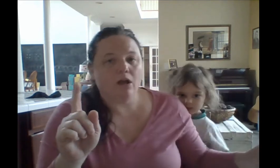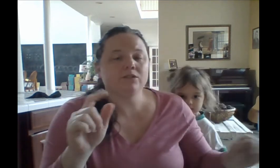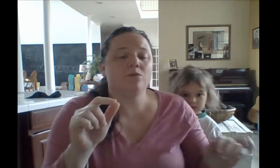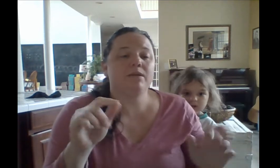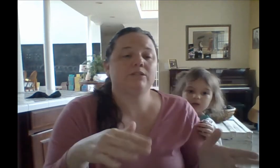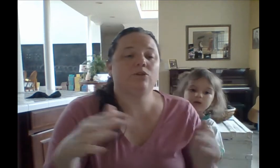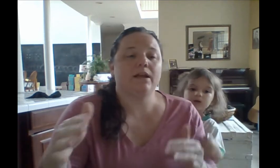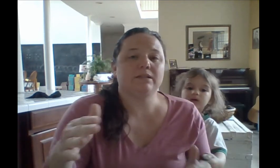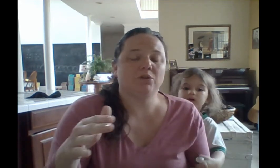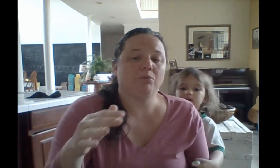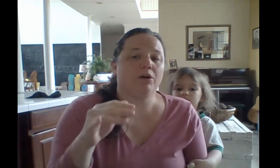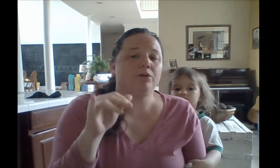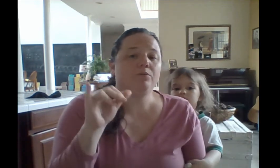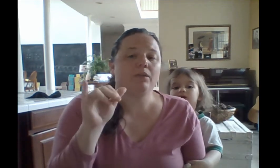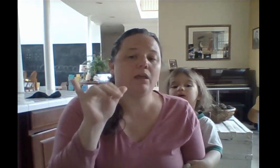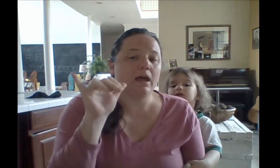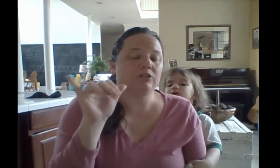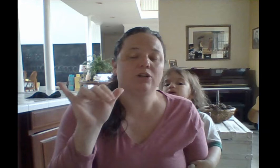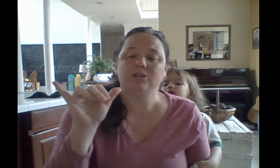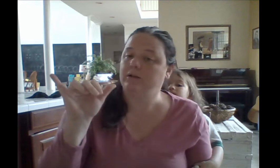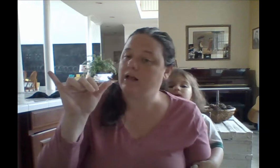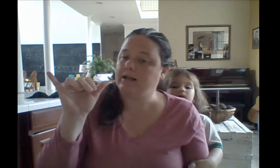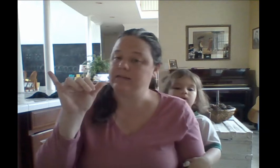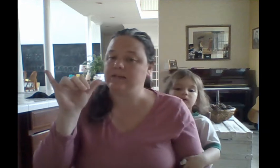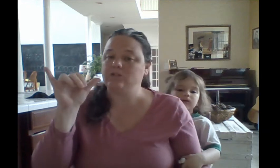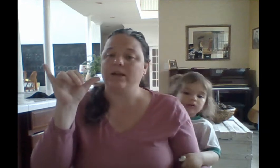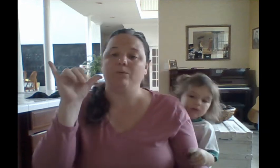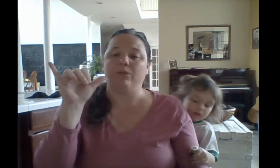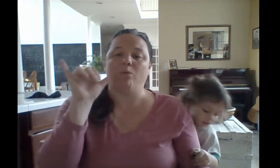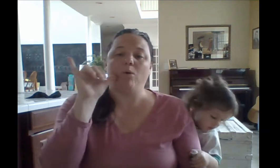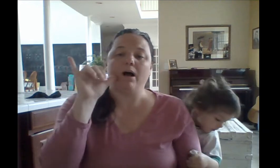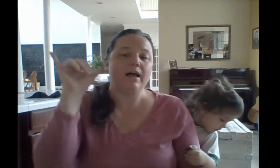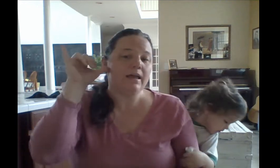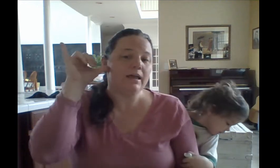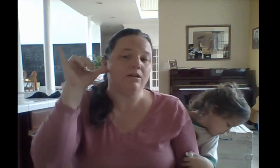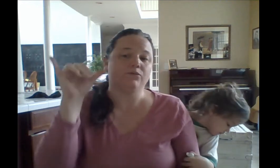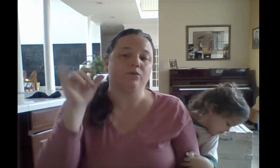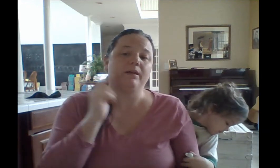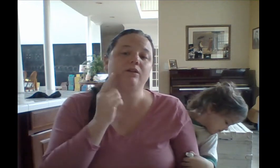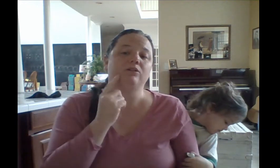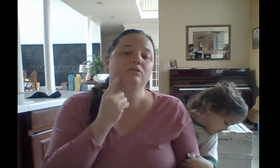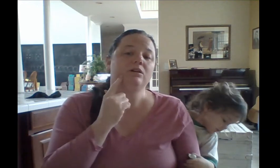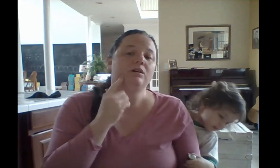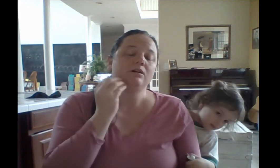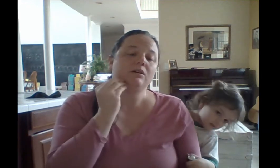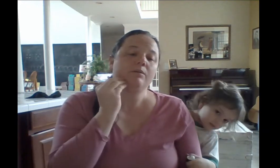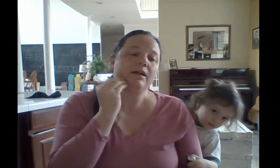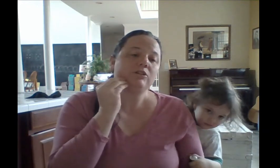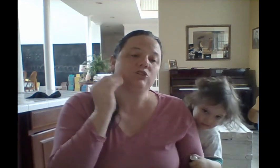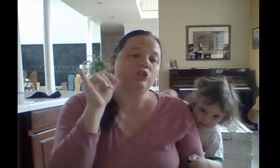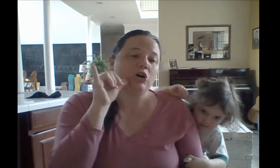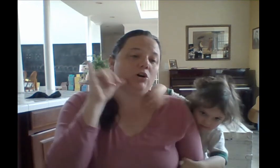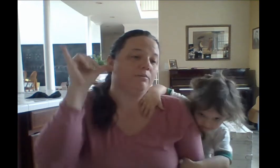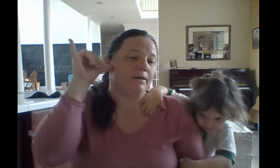Also yesterday and tomorrow. I showed y'all in class yesterday with a Y. It goes from your jaw